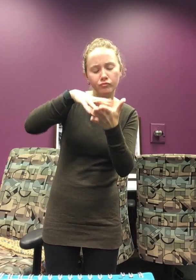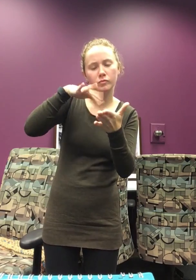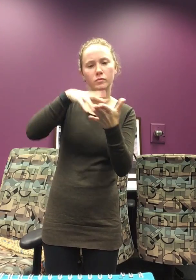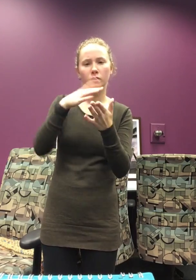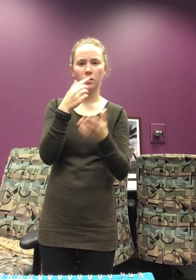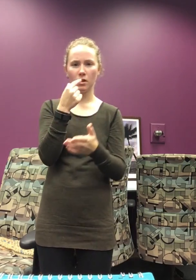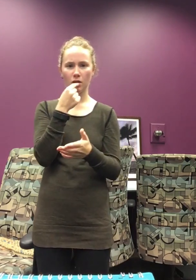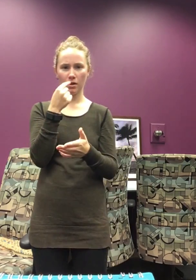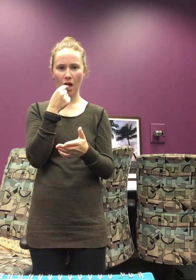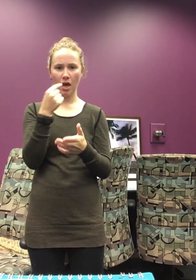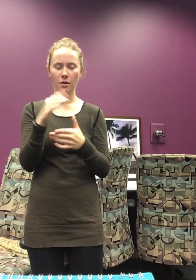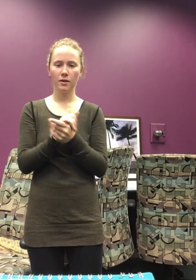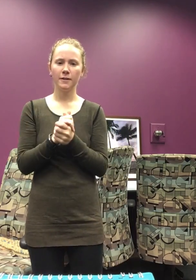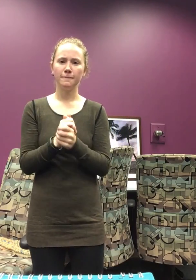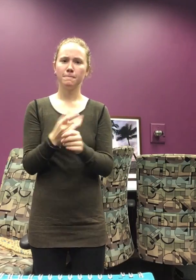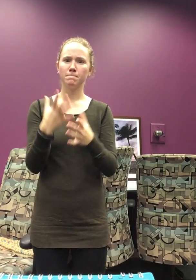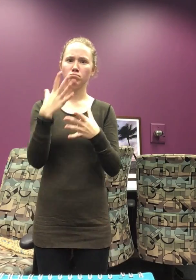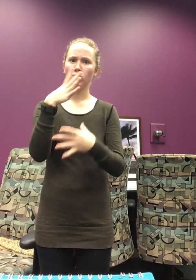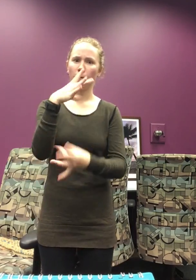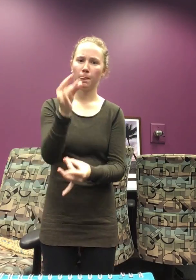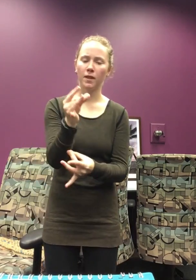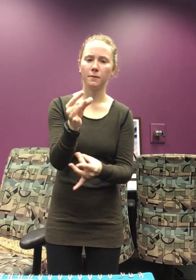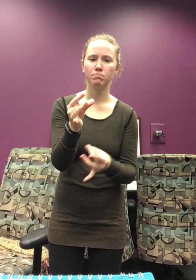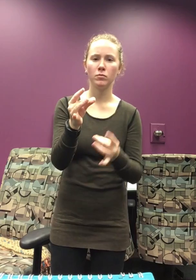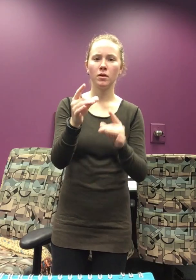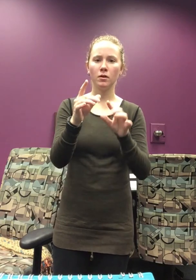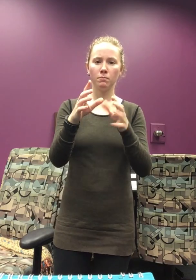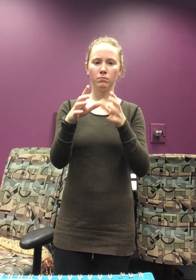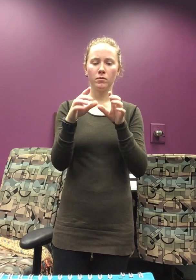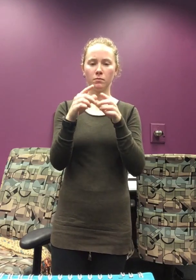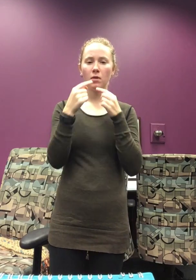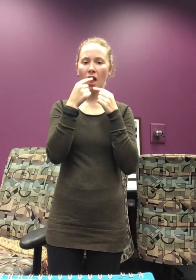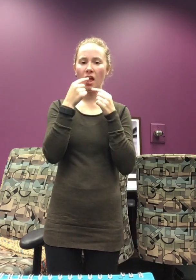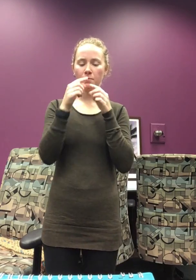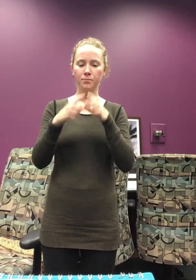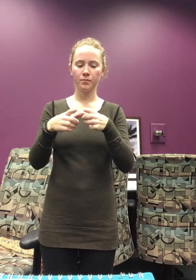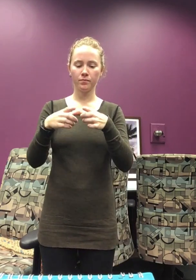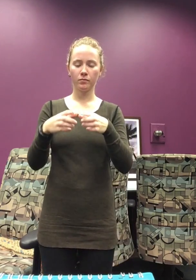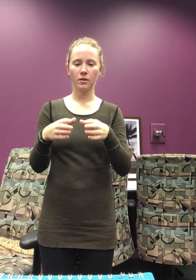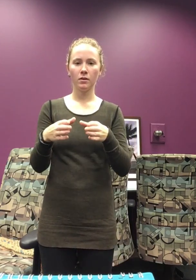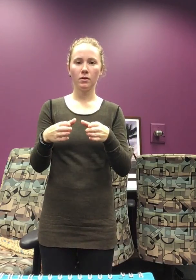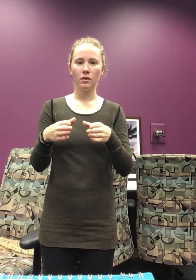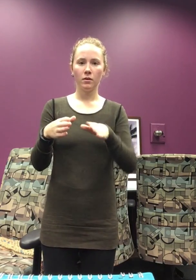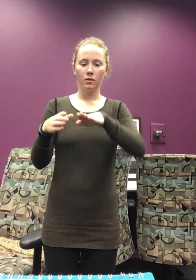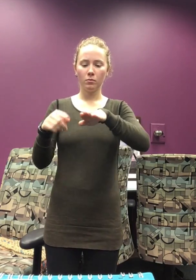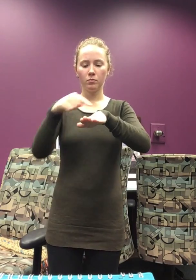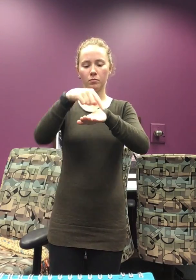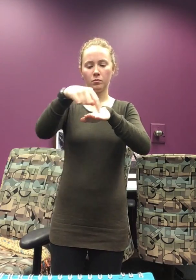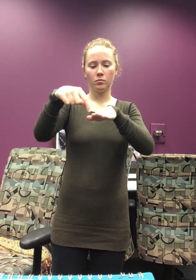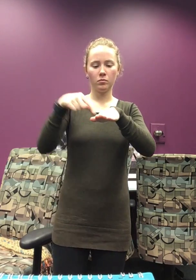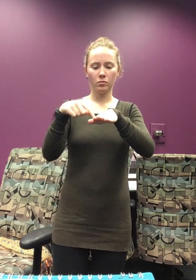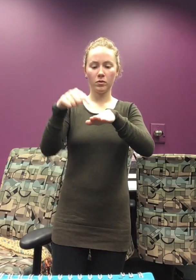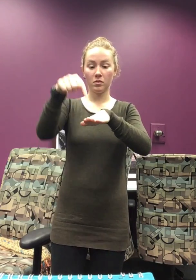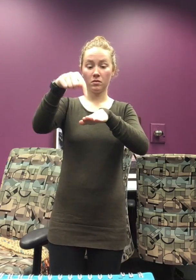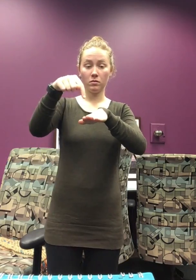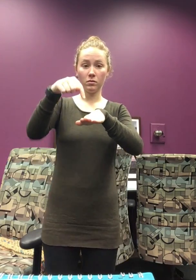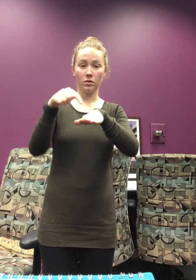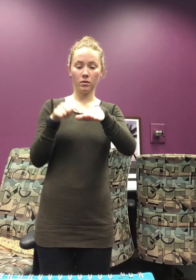fascinating to see that there's actually areas of the tongue. There's the sides of the tongue, or the blades, the tip of the tongue, and the back